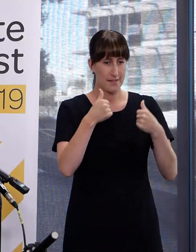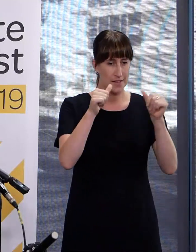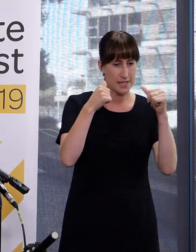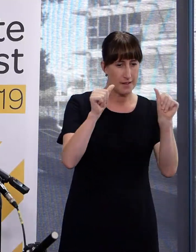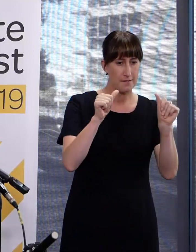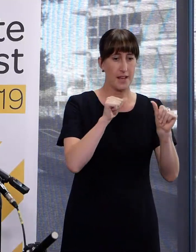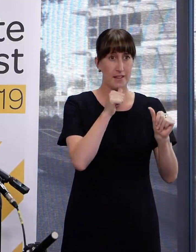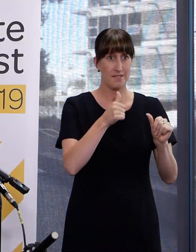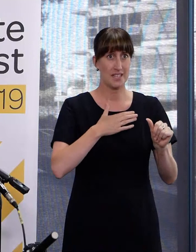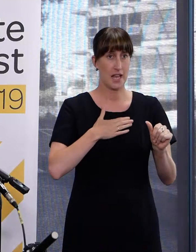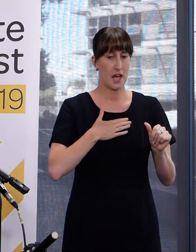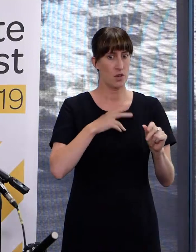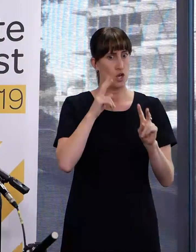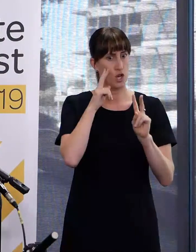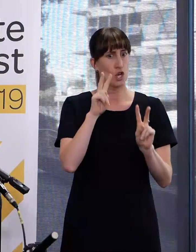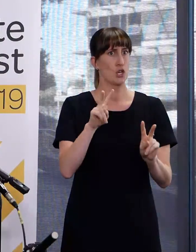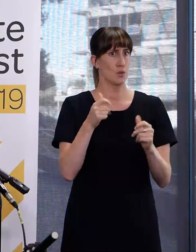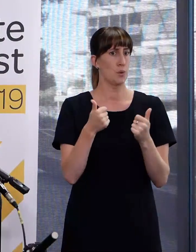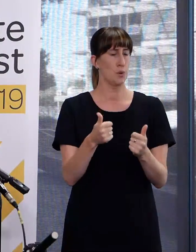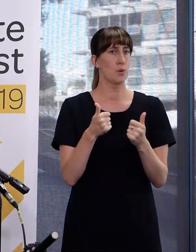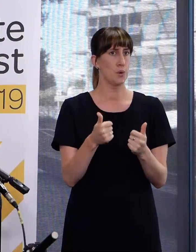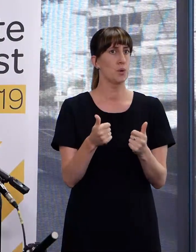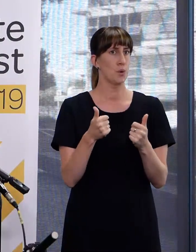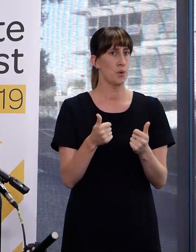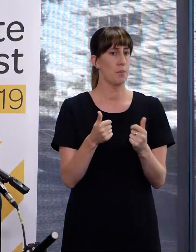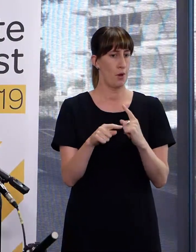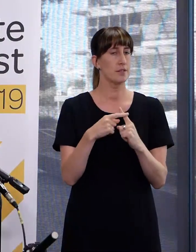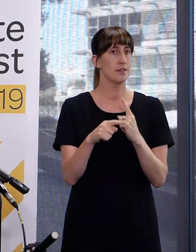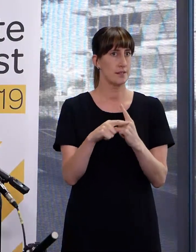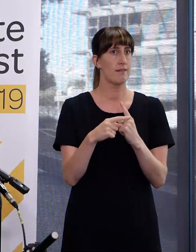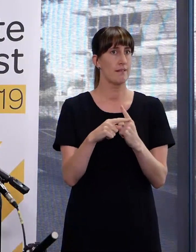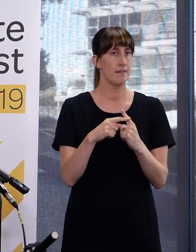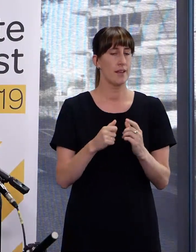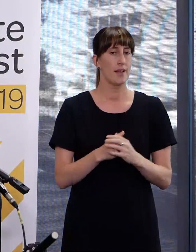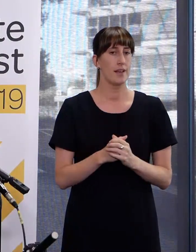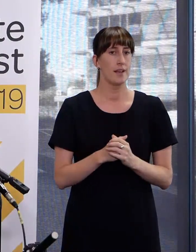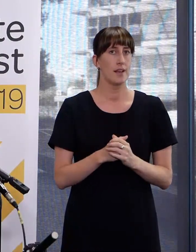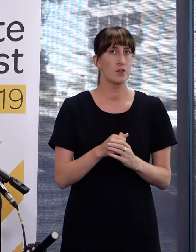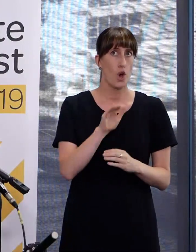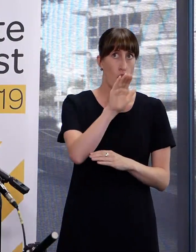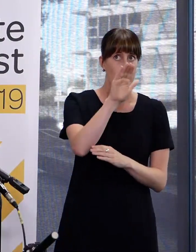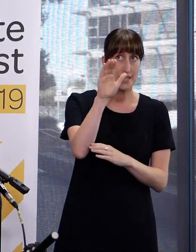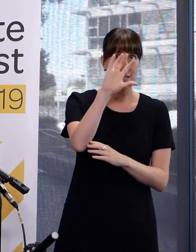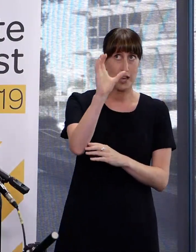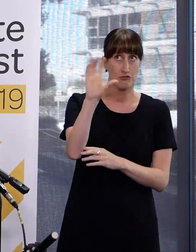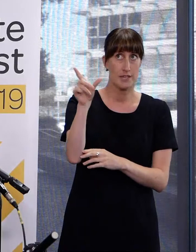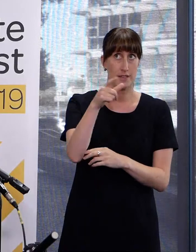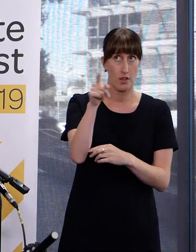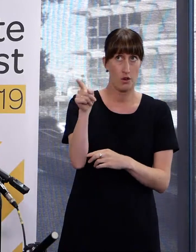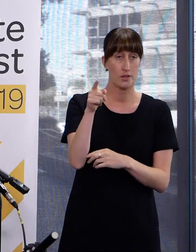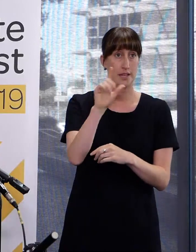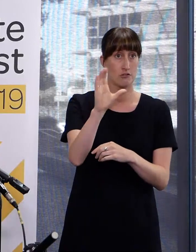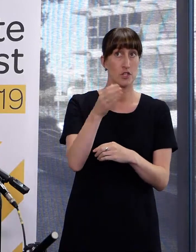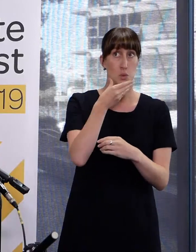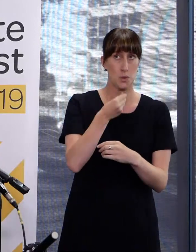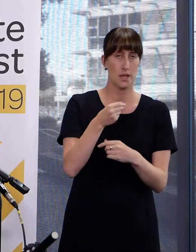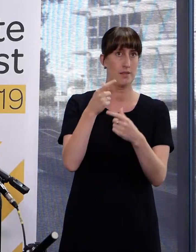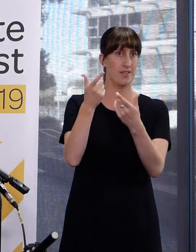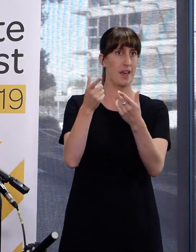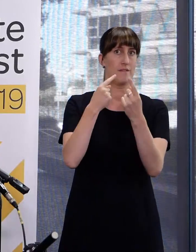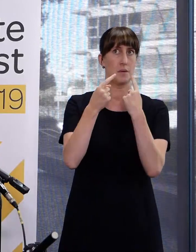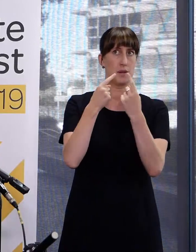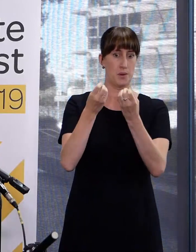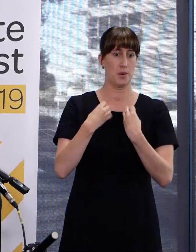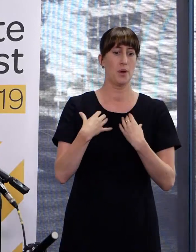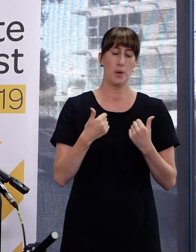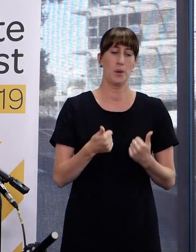very promising, as is the information coming in from countries that are already administering the vaccine. Overseas, are you able to say